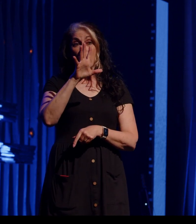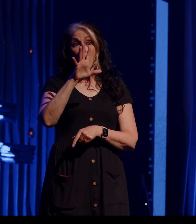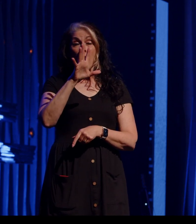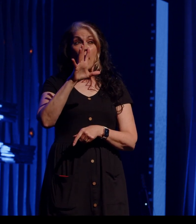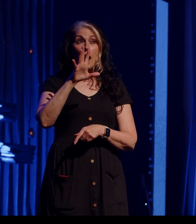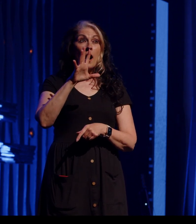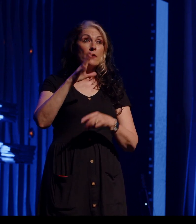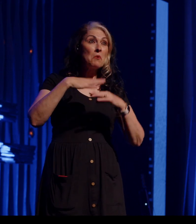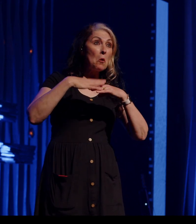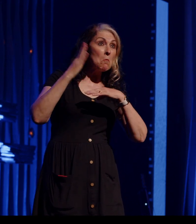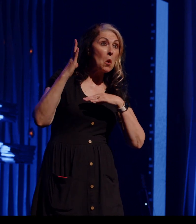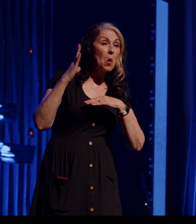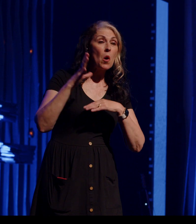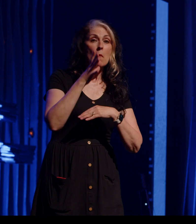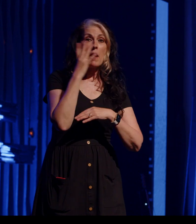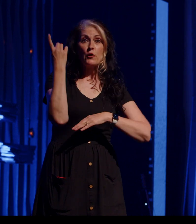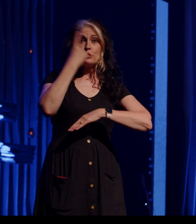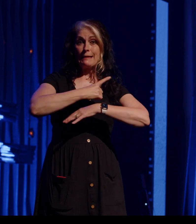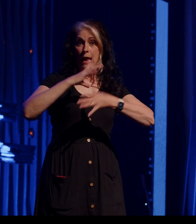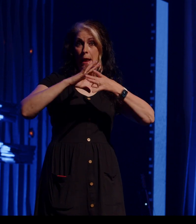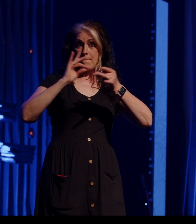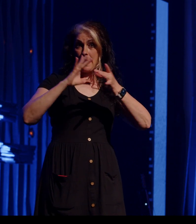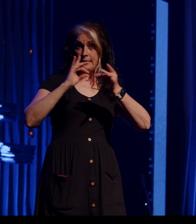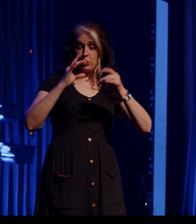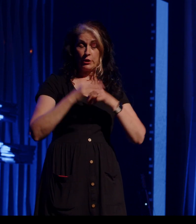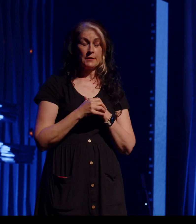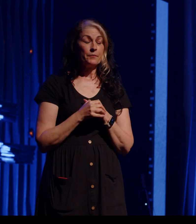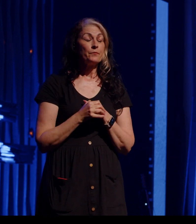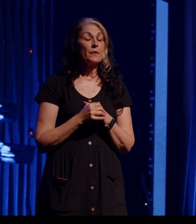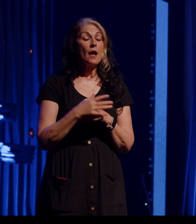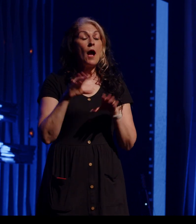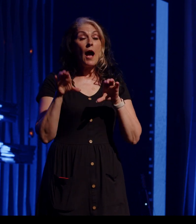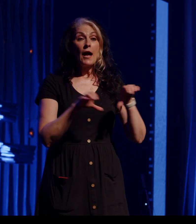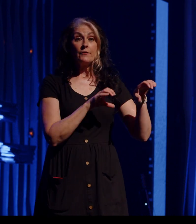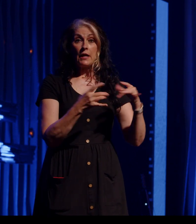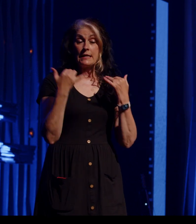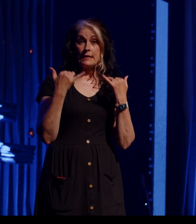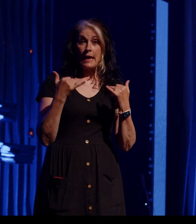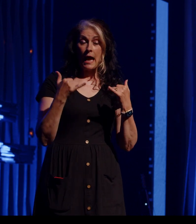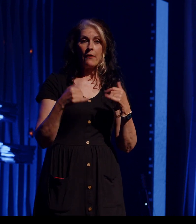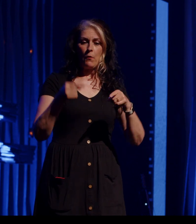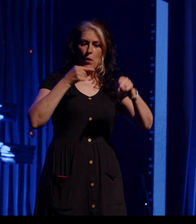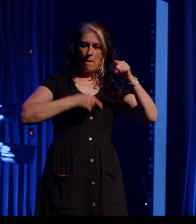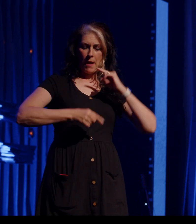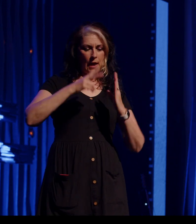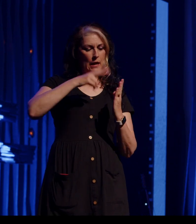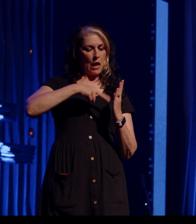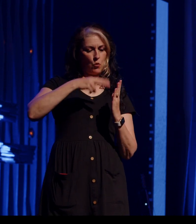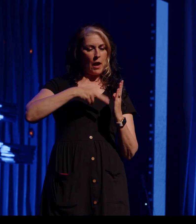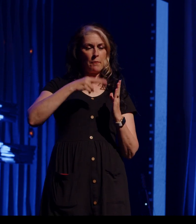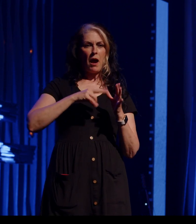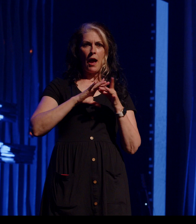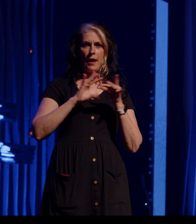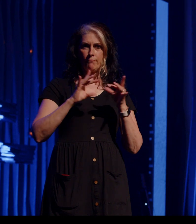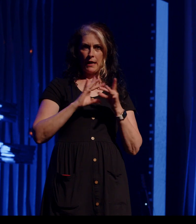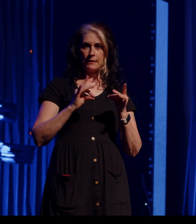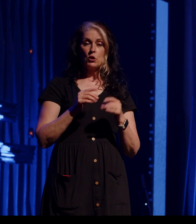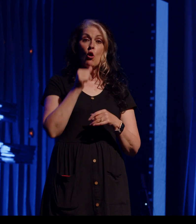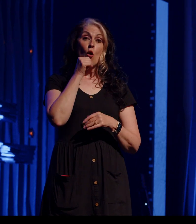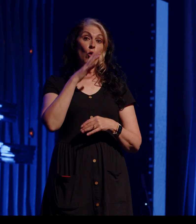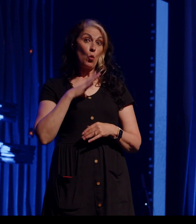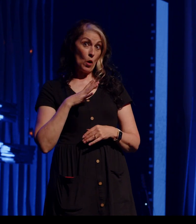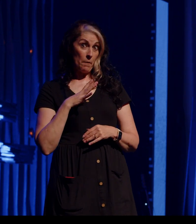35 or more Mother's Day messages. And so what I've done this time is I've gone back and I've looked at some of those women that